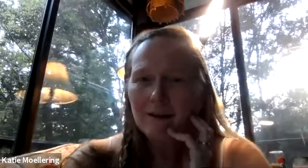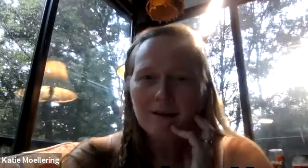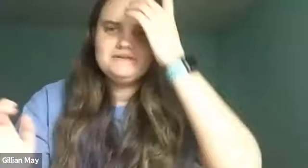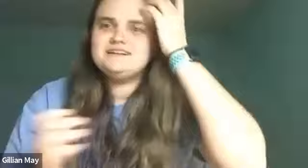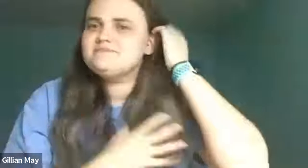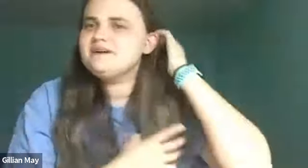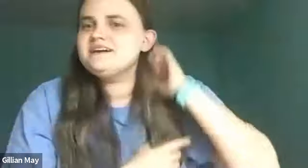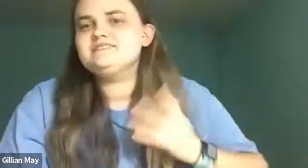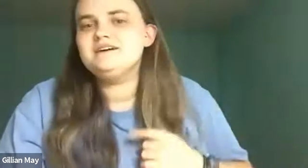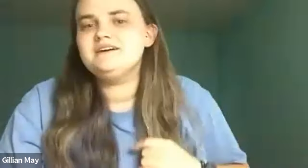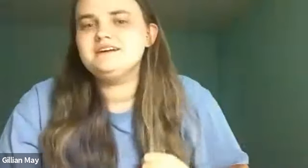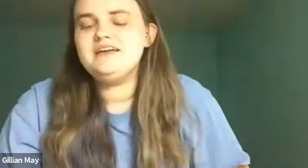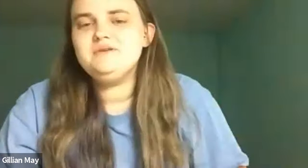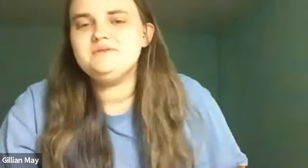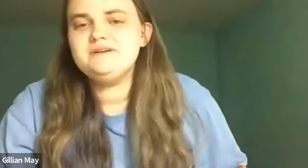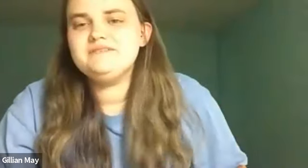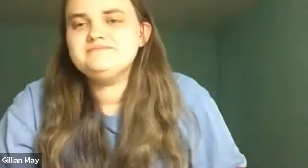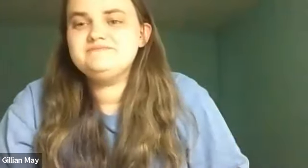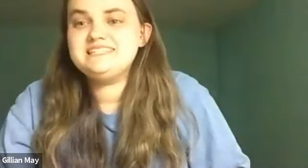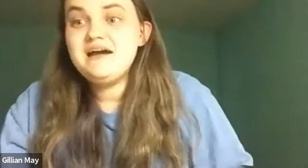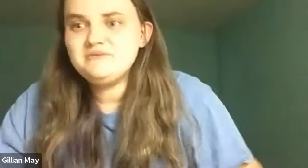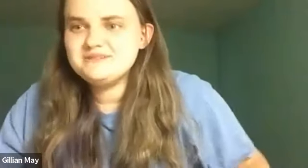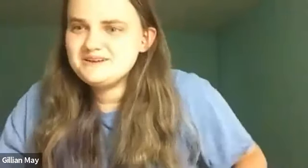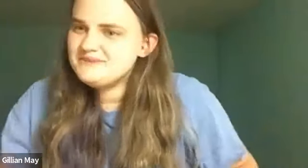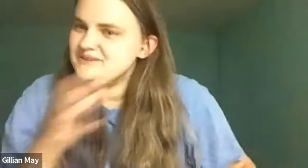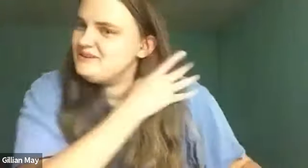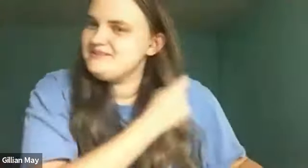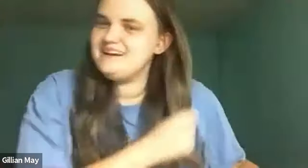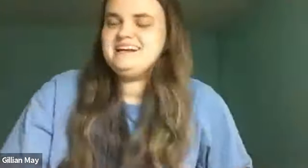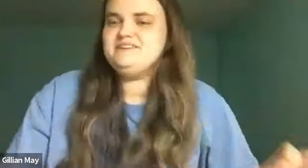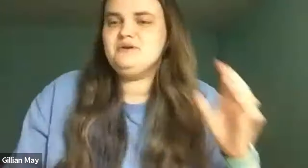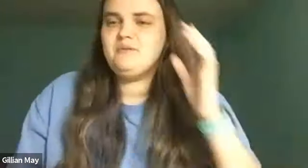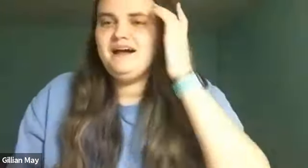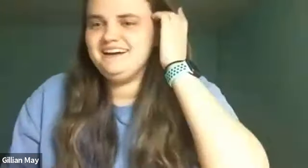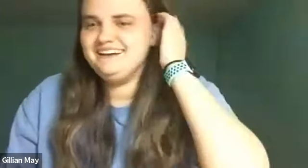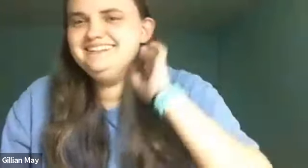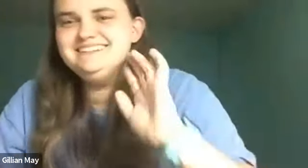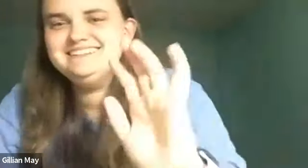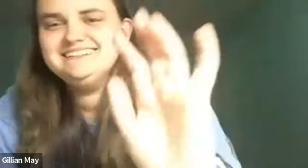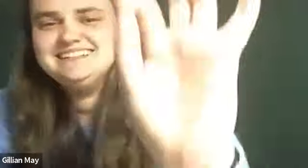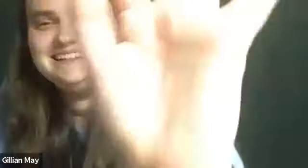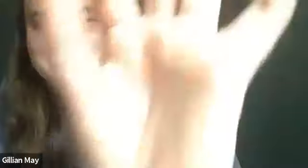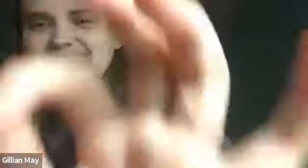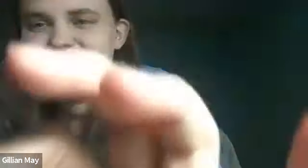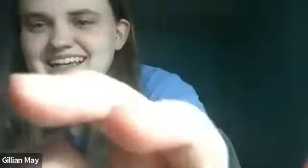Sorry, I realized my camera, my sound was on mute already, and I don't know why.